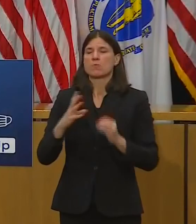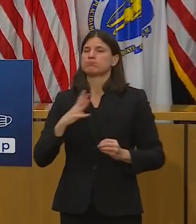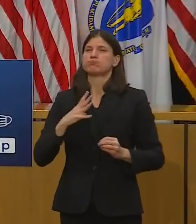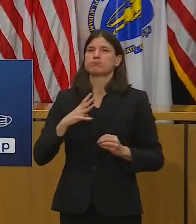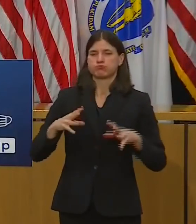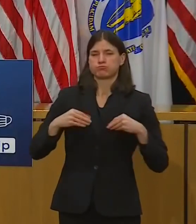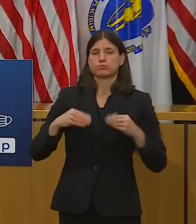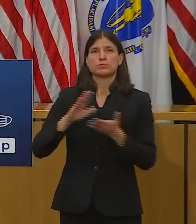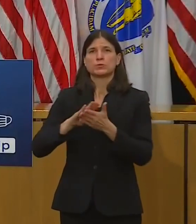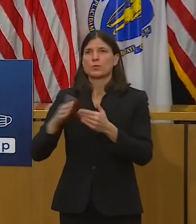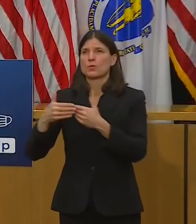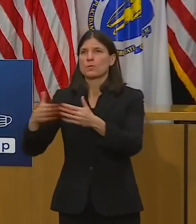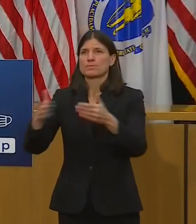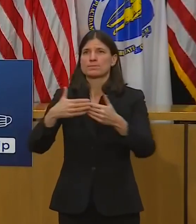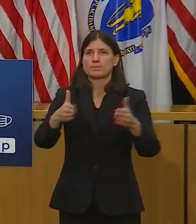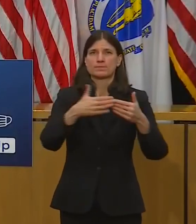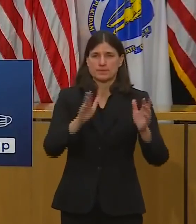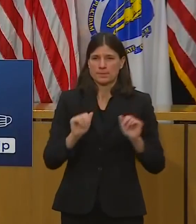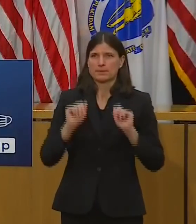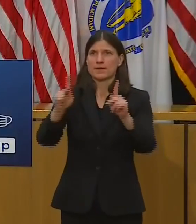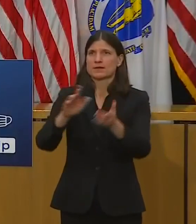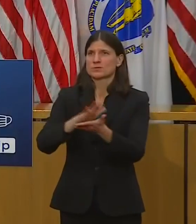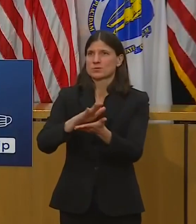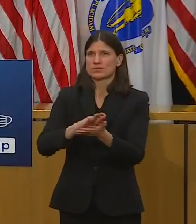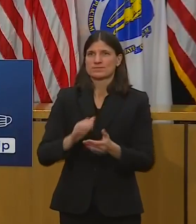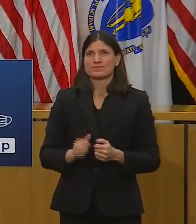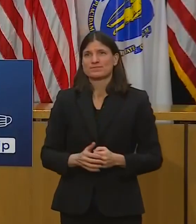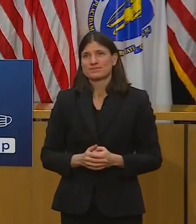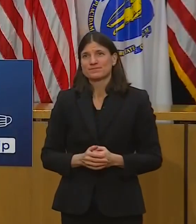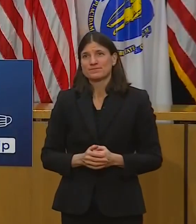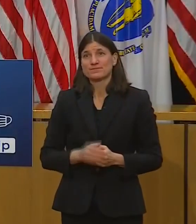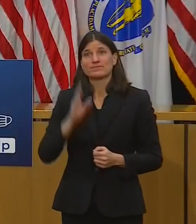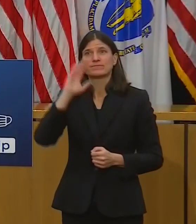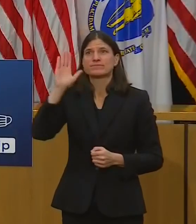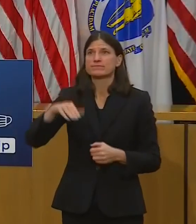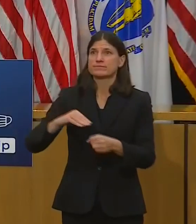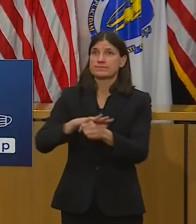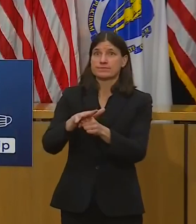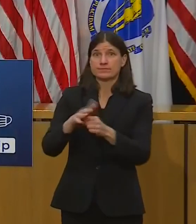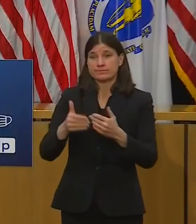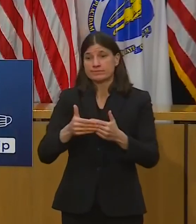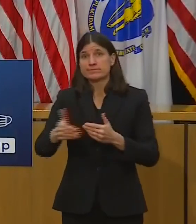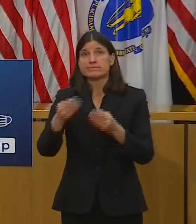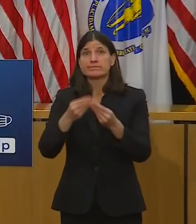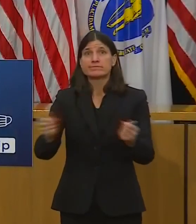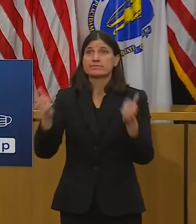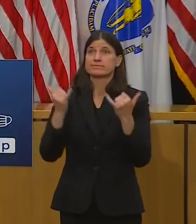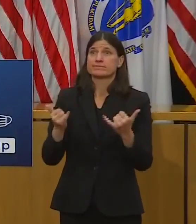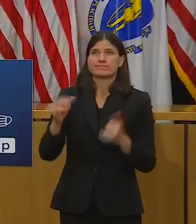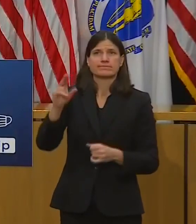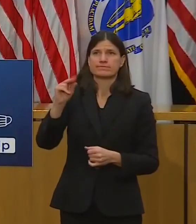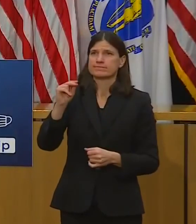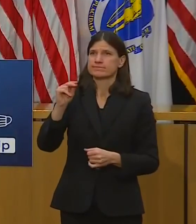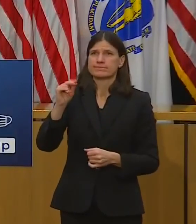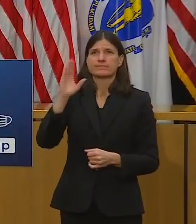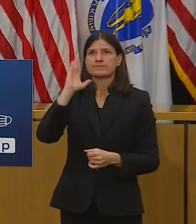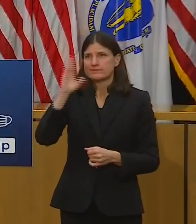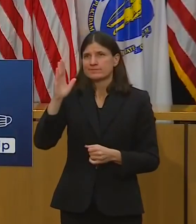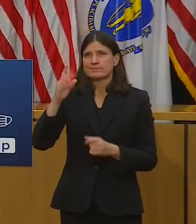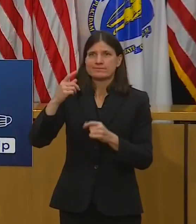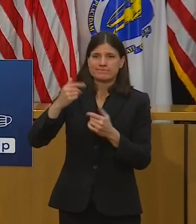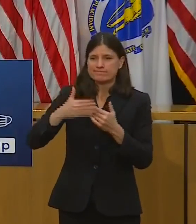every day. There's no doubt the virus will be with us for a while, and while there's a light at the end of the tunnel associated with the rollout